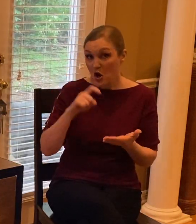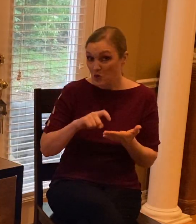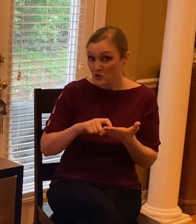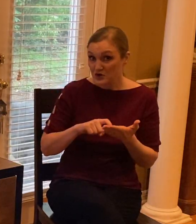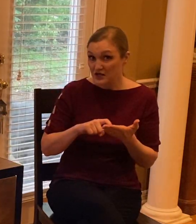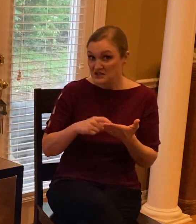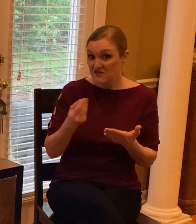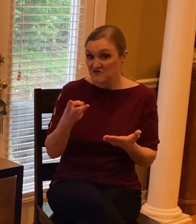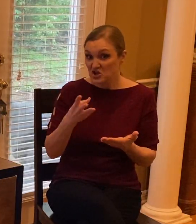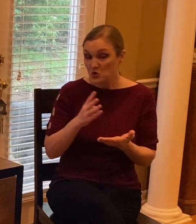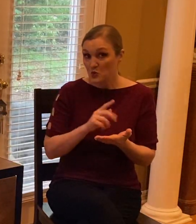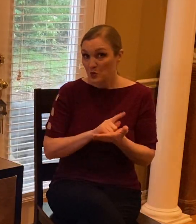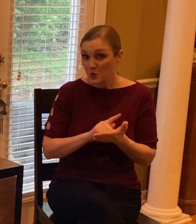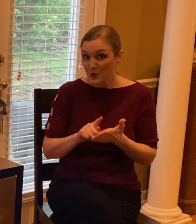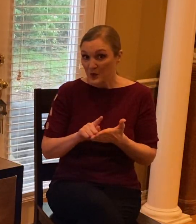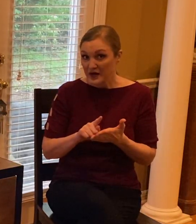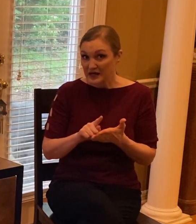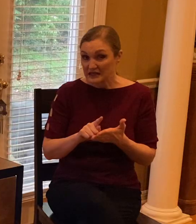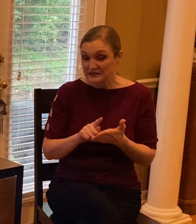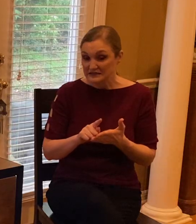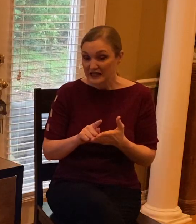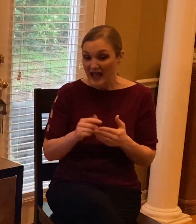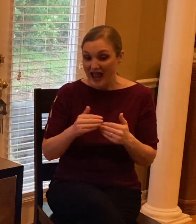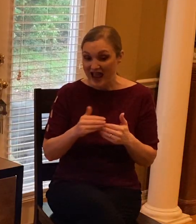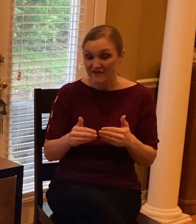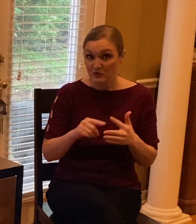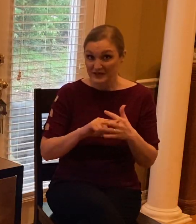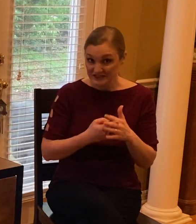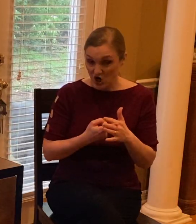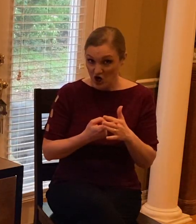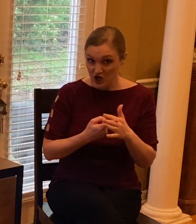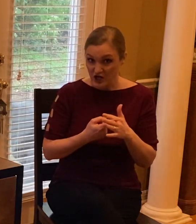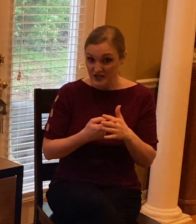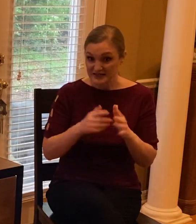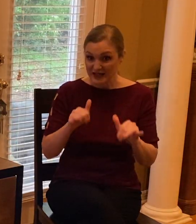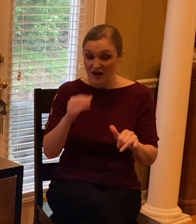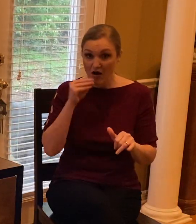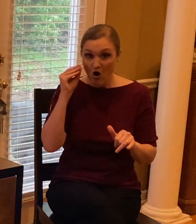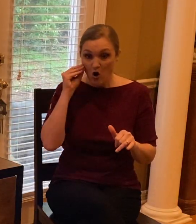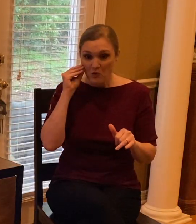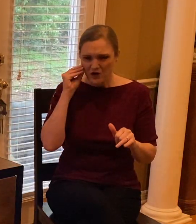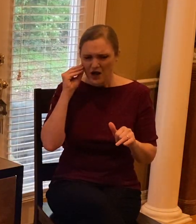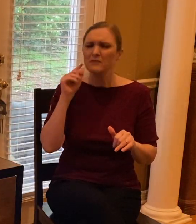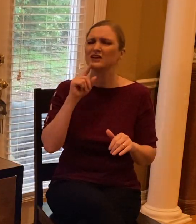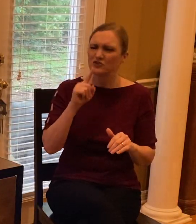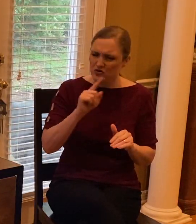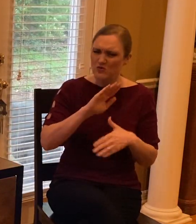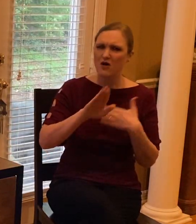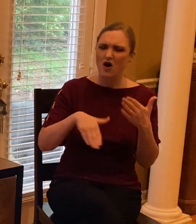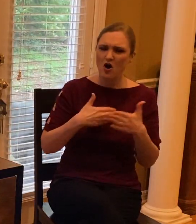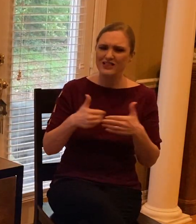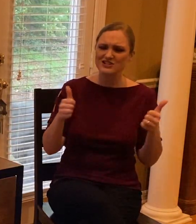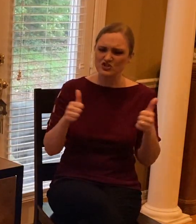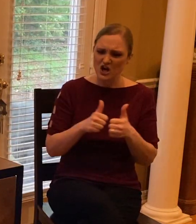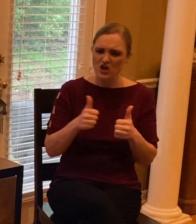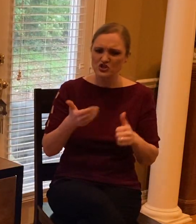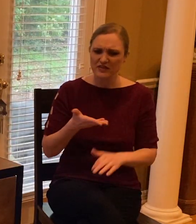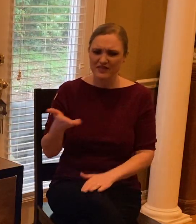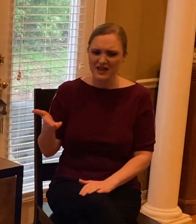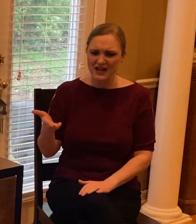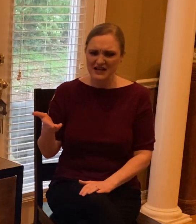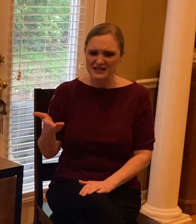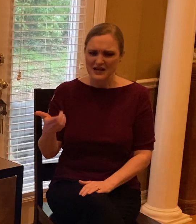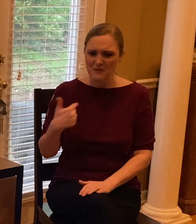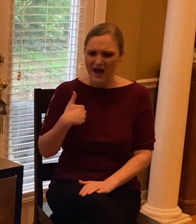couple of weeks into this that even though there were all these things that were difficult and challenging and worrisome, that